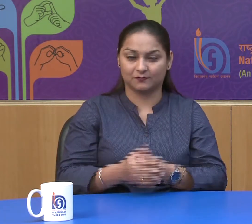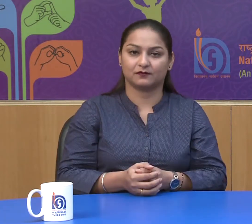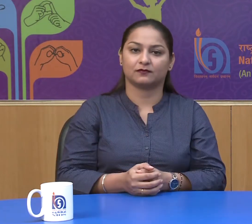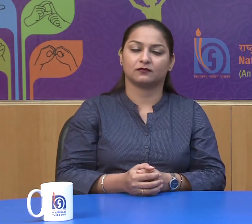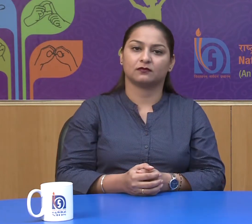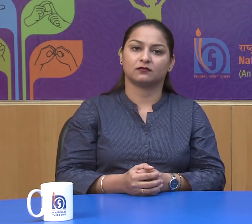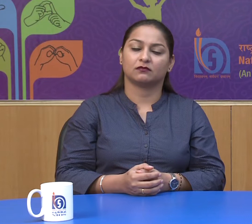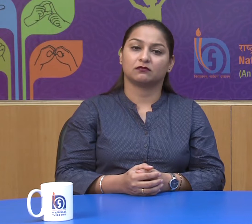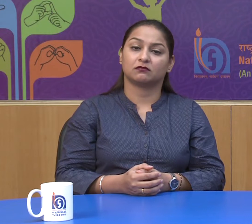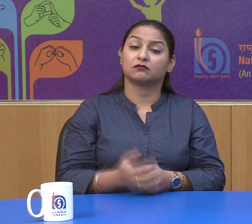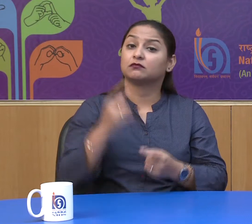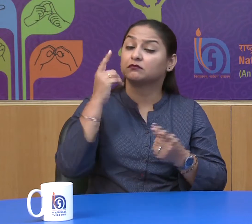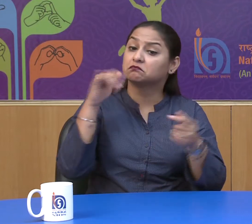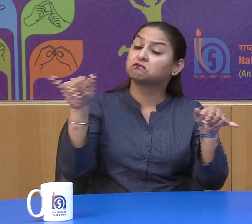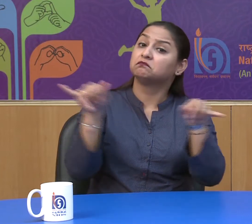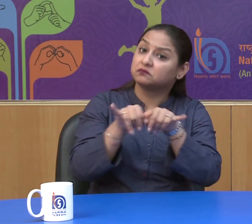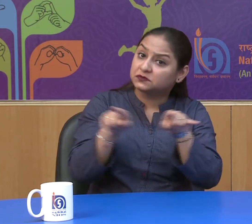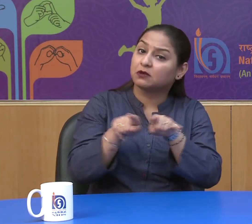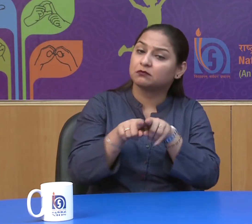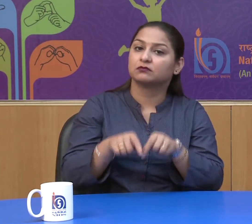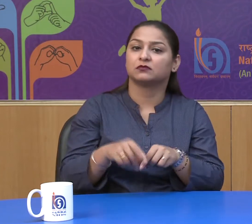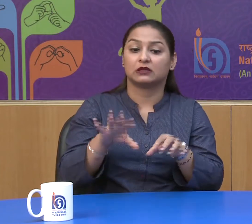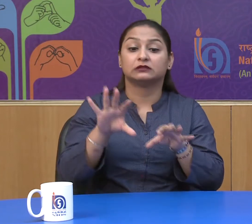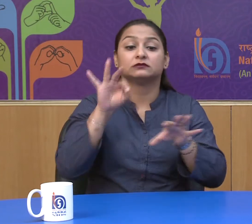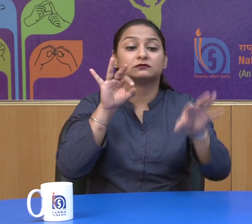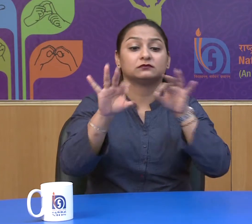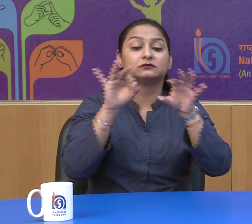as well as in choosing a profession.